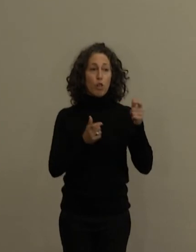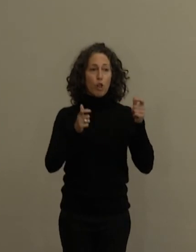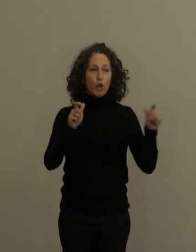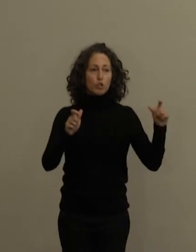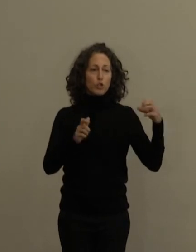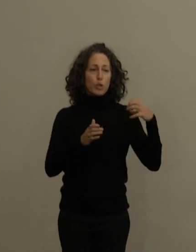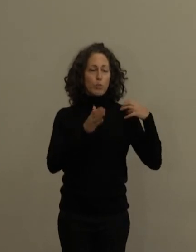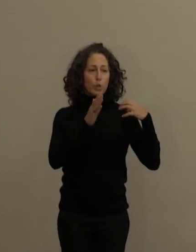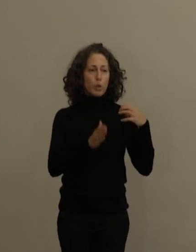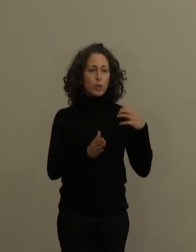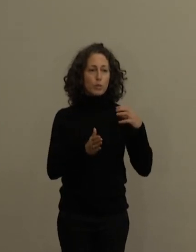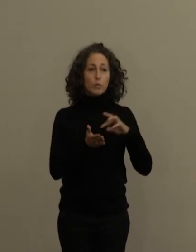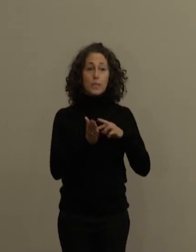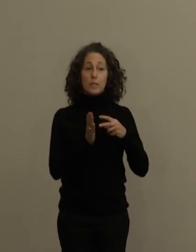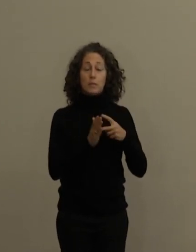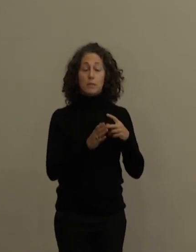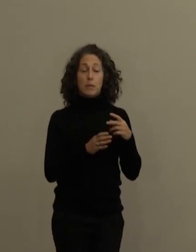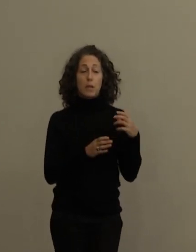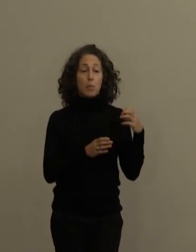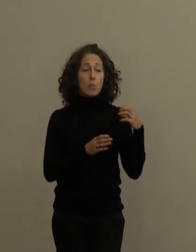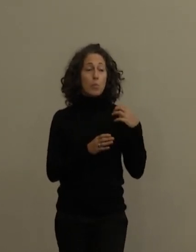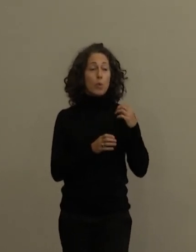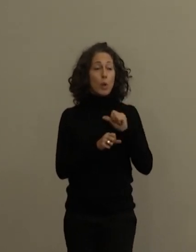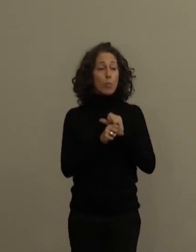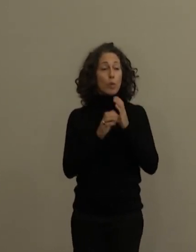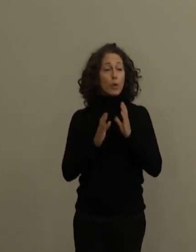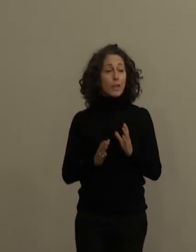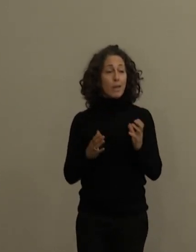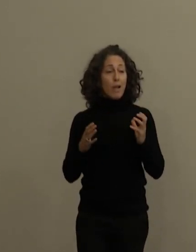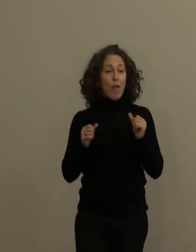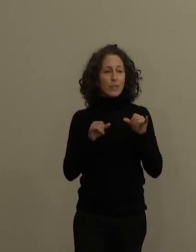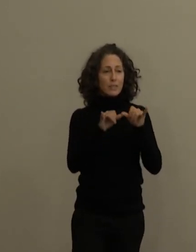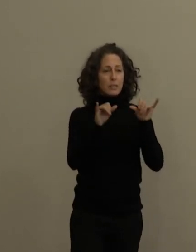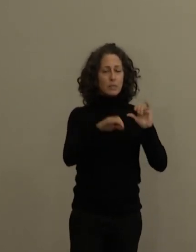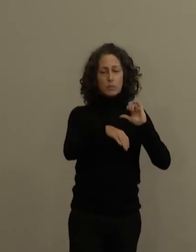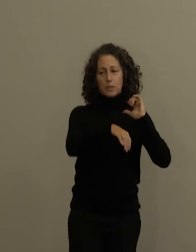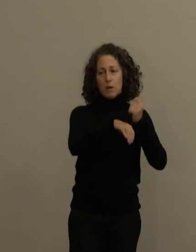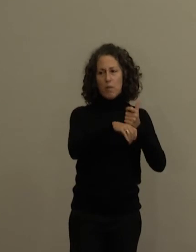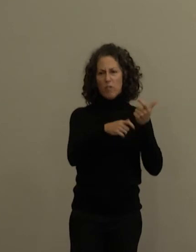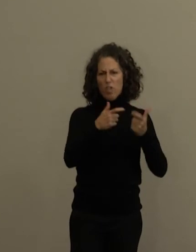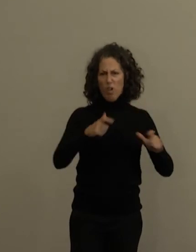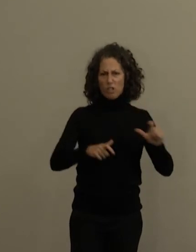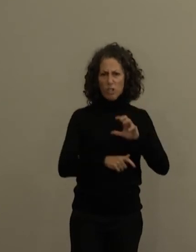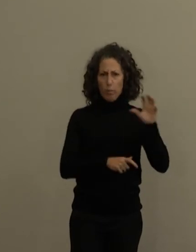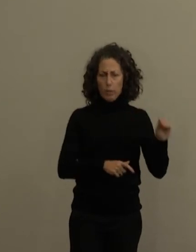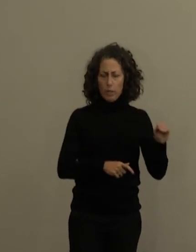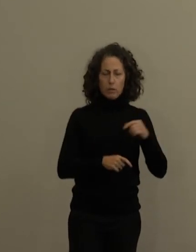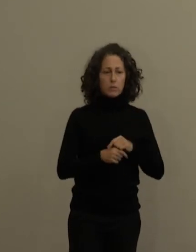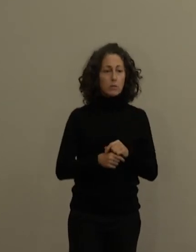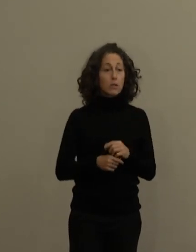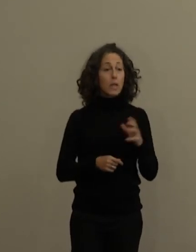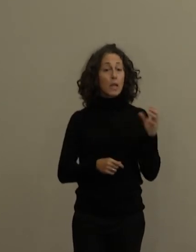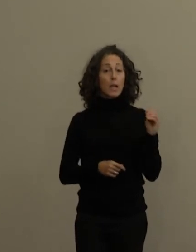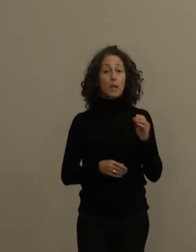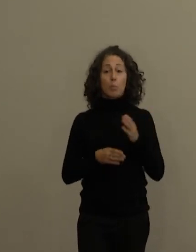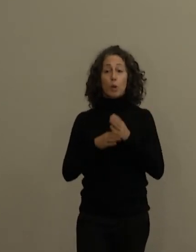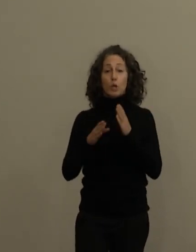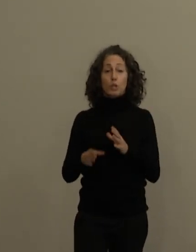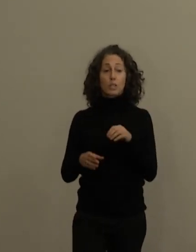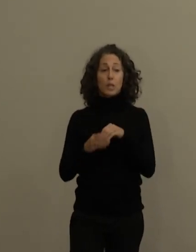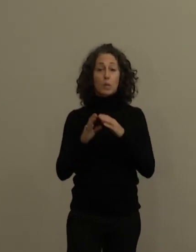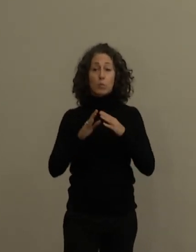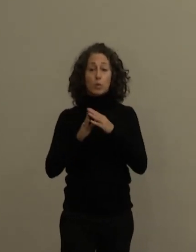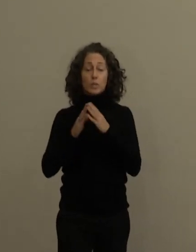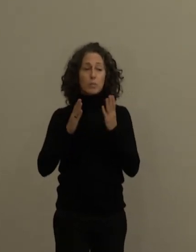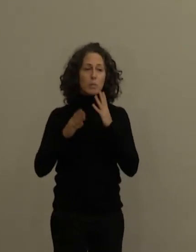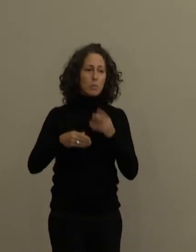employers will have employee health systems, hopefully on site, and if not, partners in the community that provide employee health